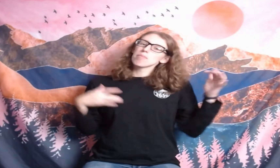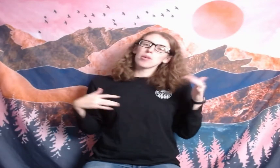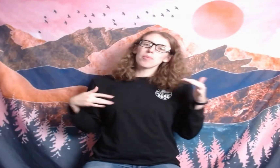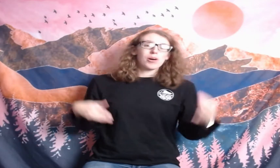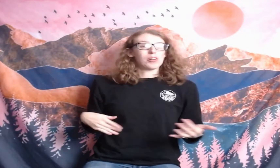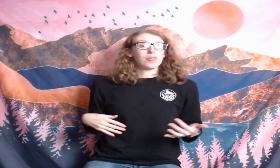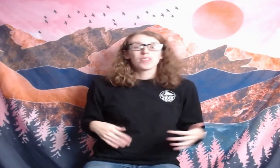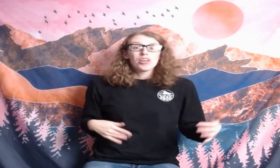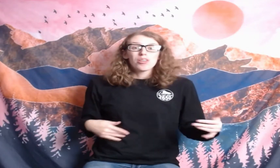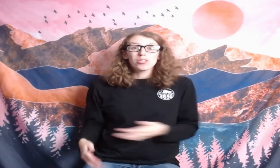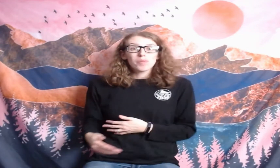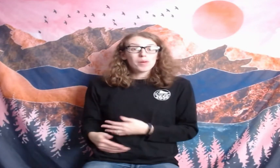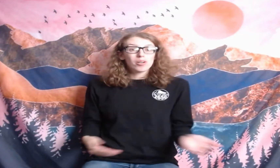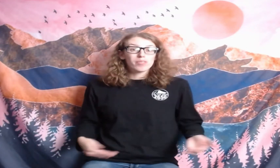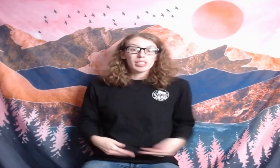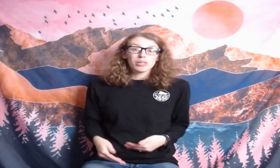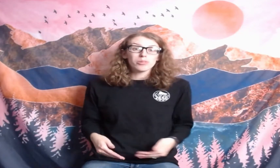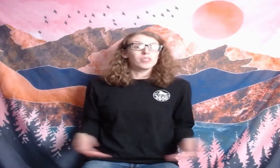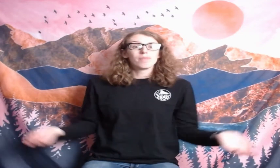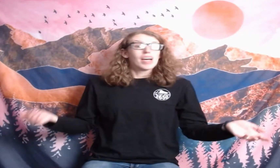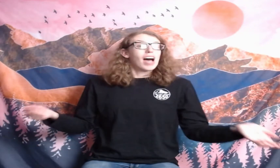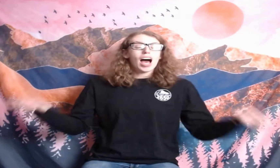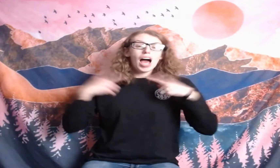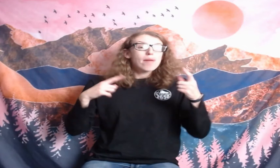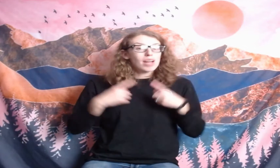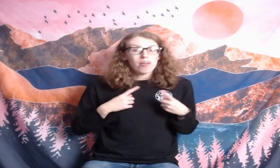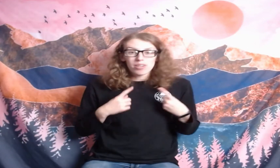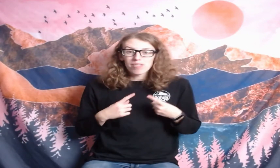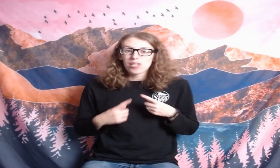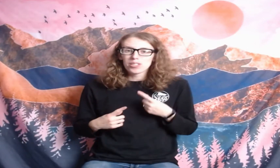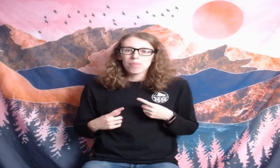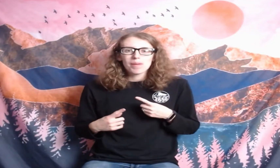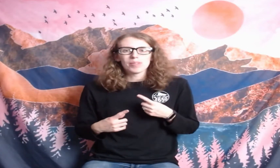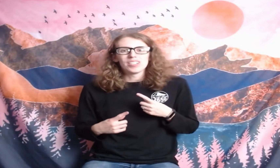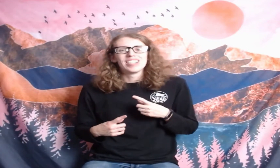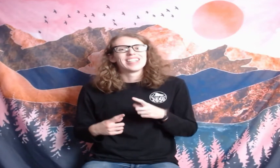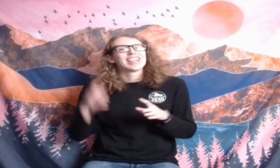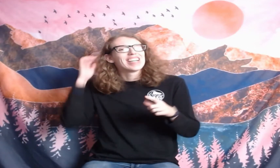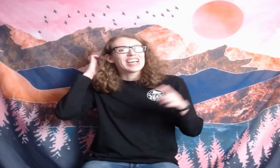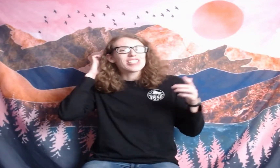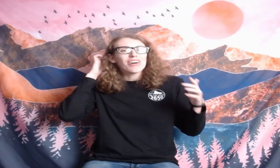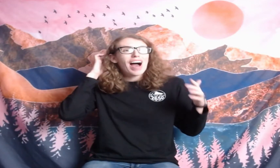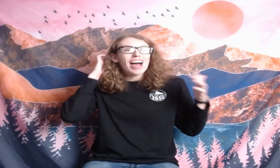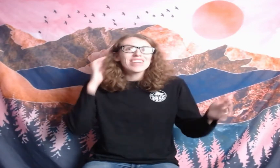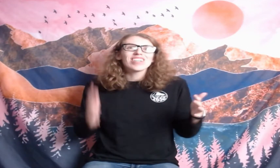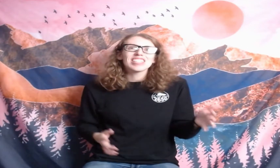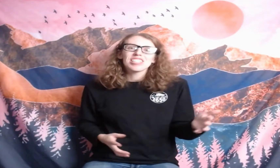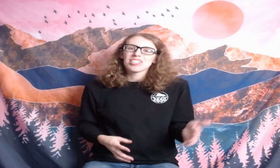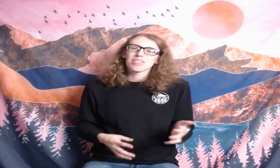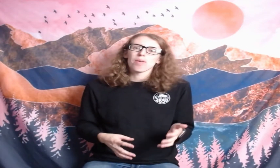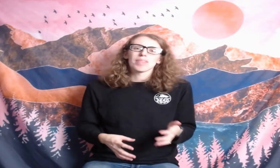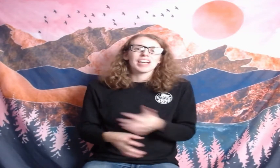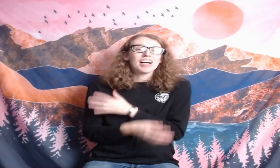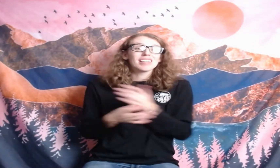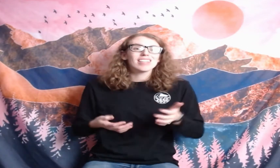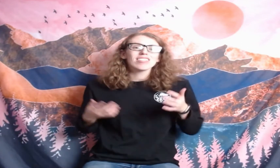mobile home. Those people are really cool. I'm not one of those people. So I wanted to do something a little